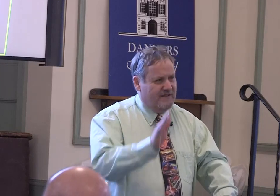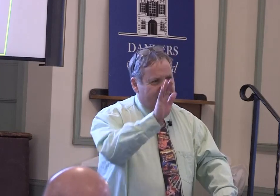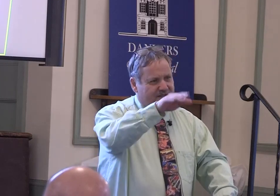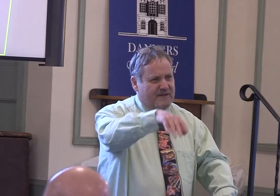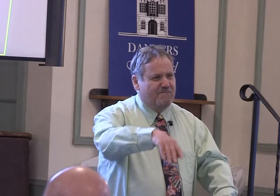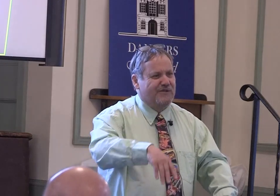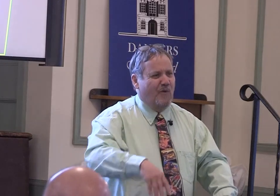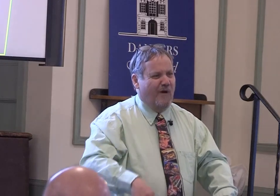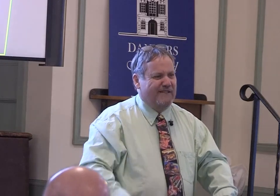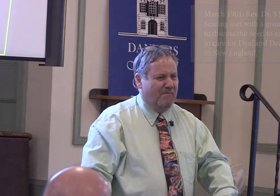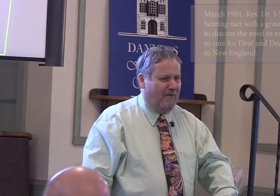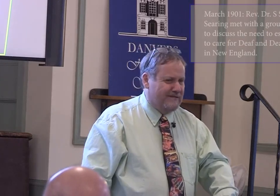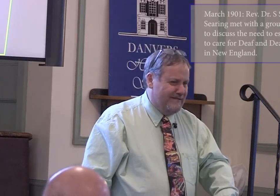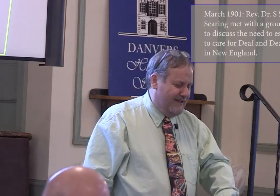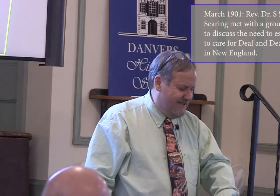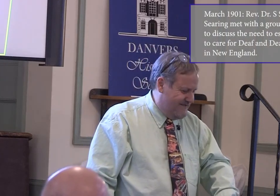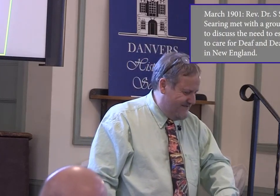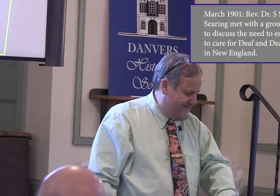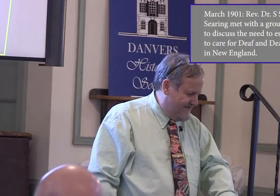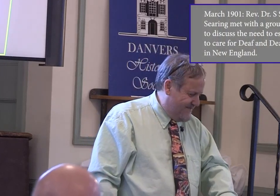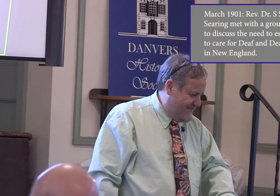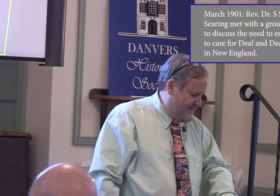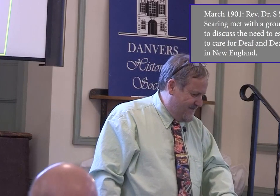no, but don't worry about it.